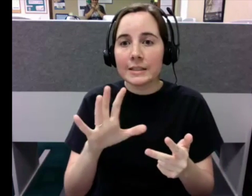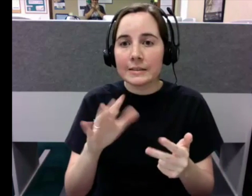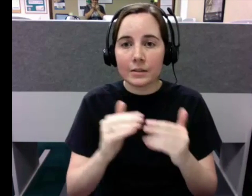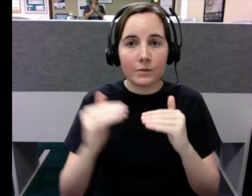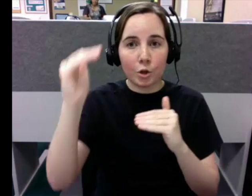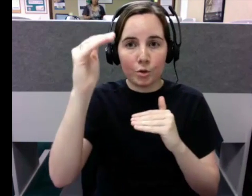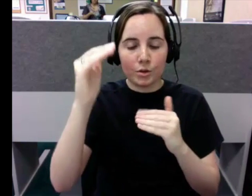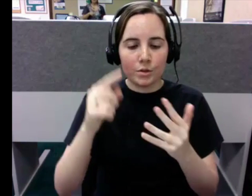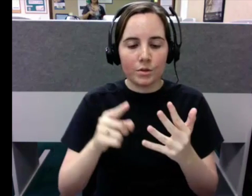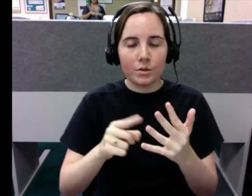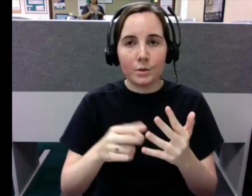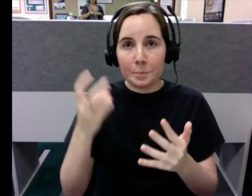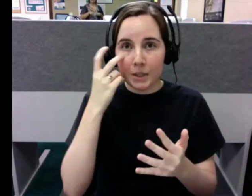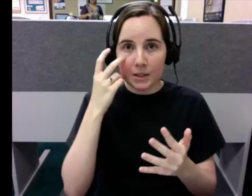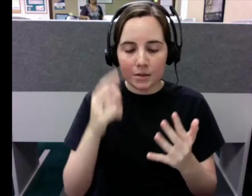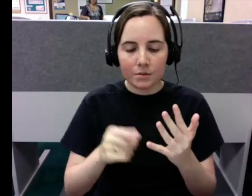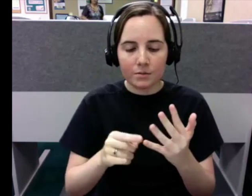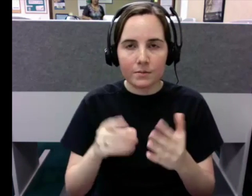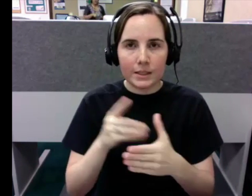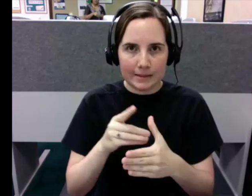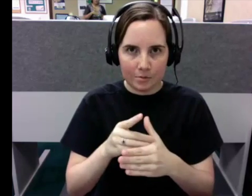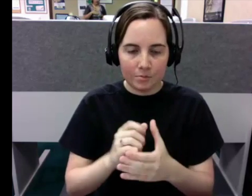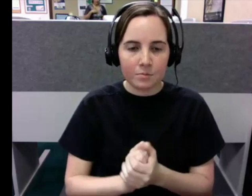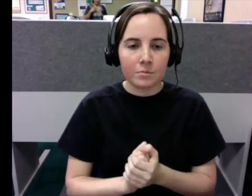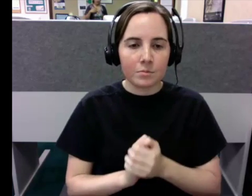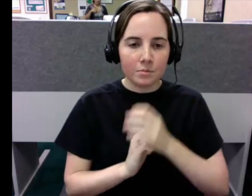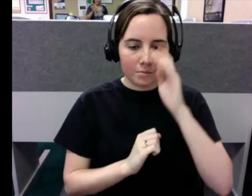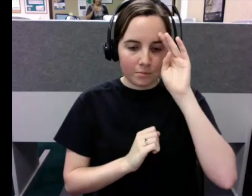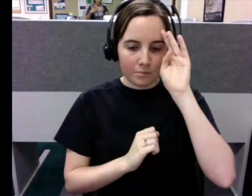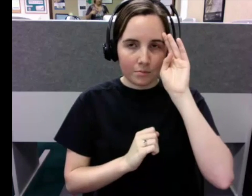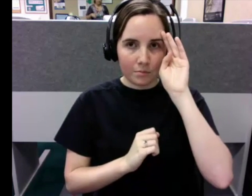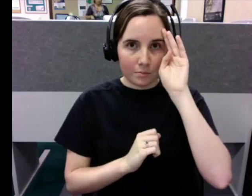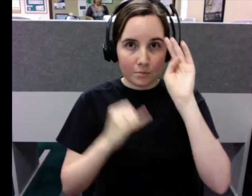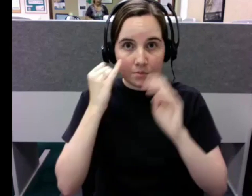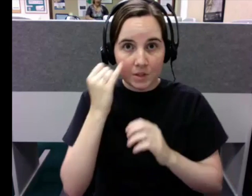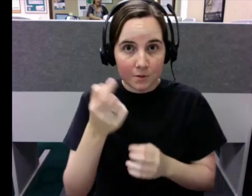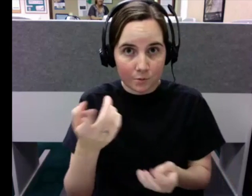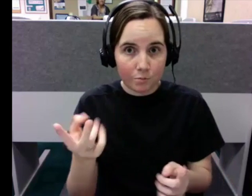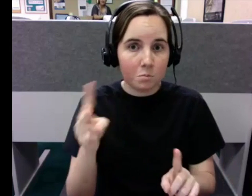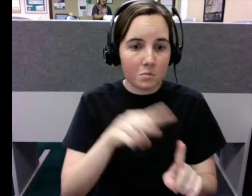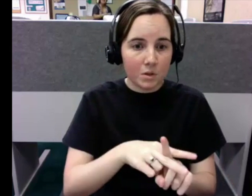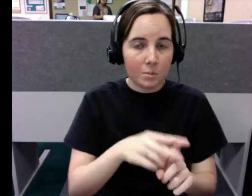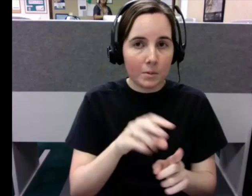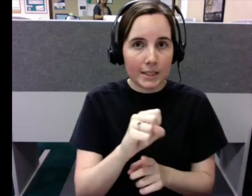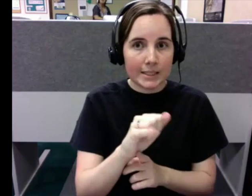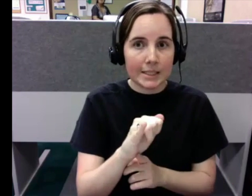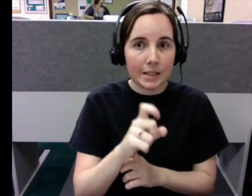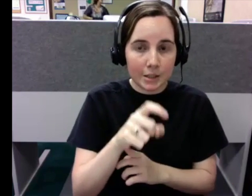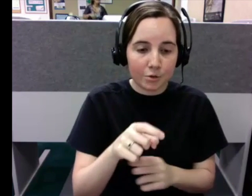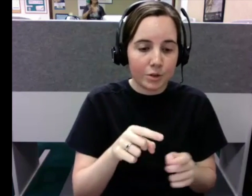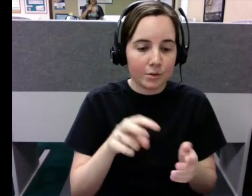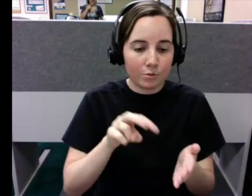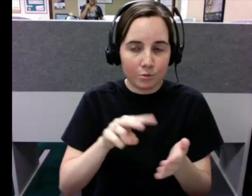or older, blind, or disabled. If you're applying for SSI, you should also